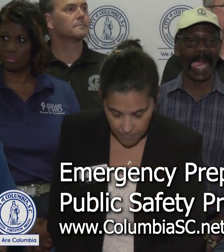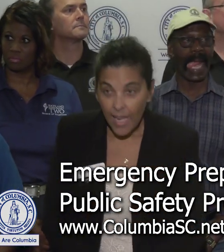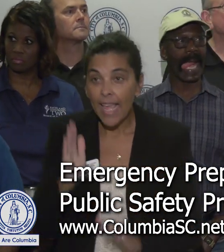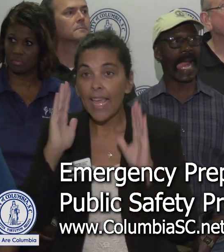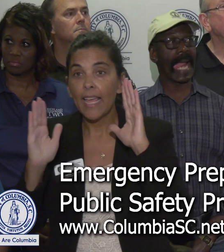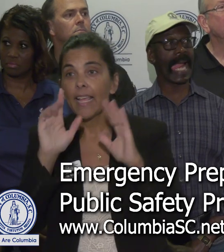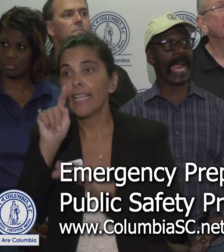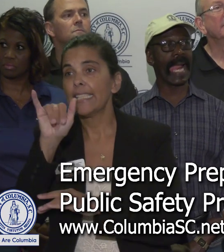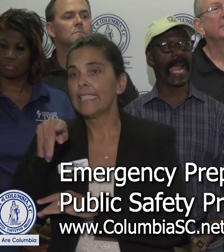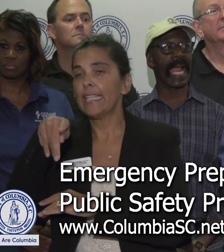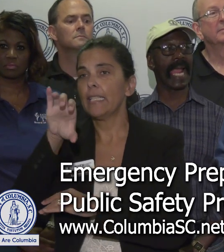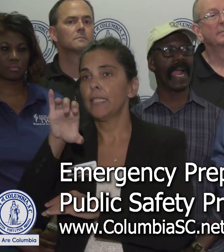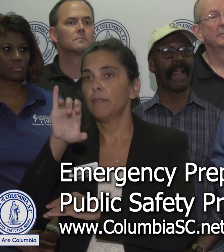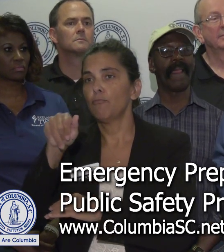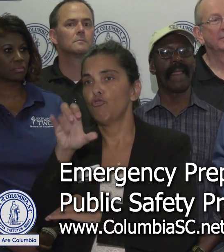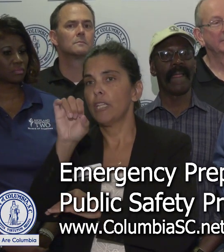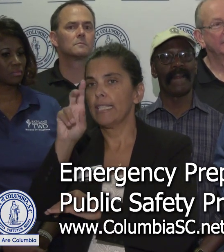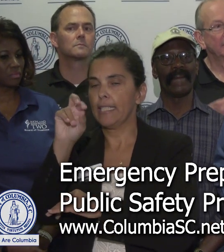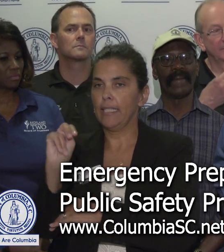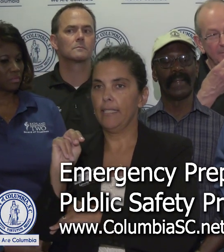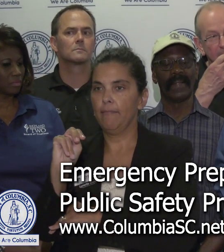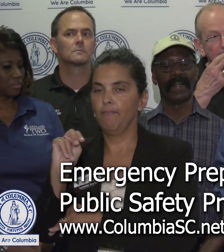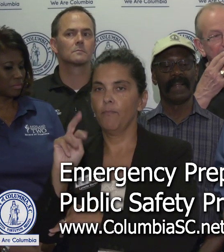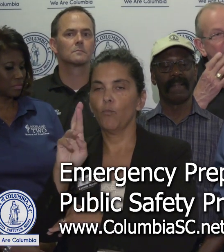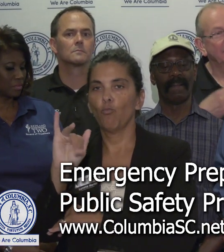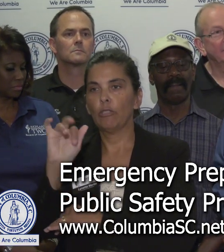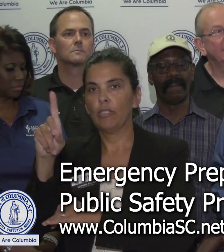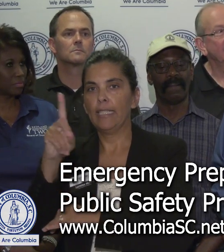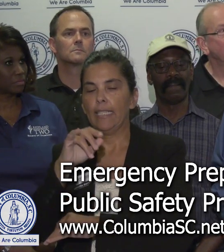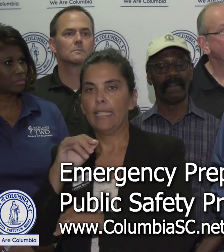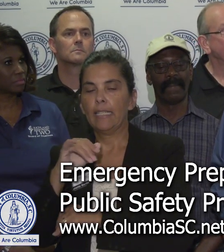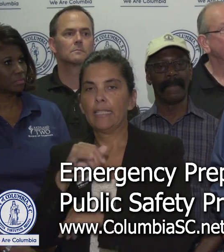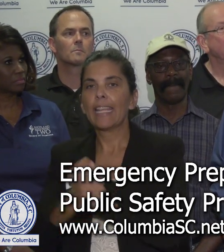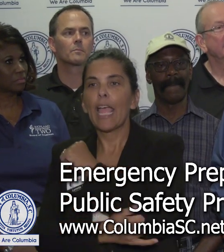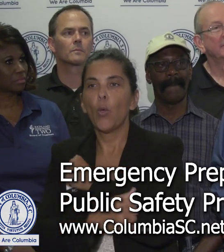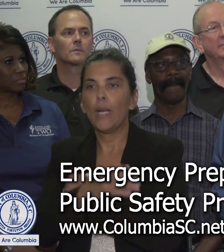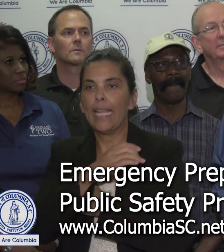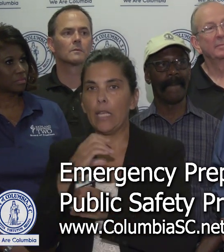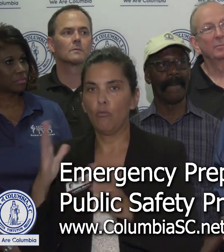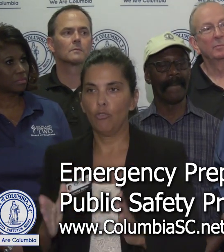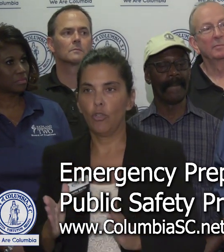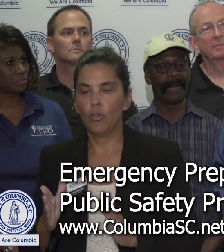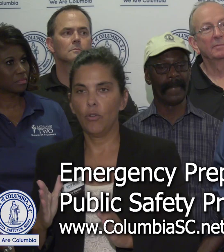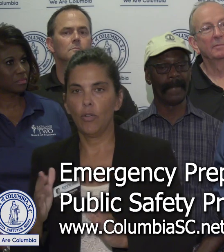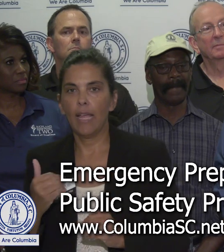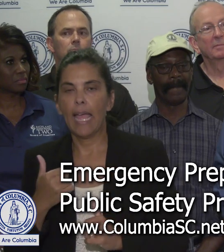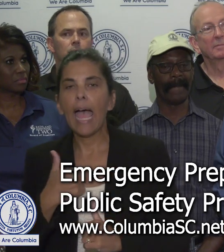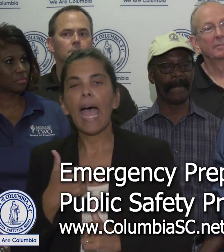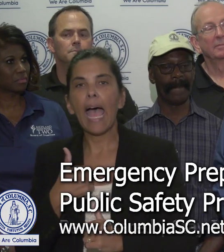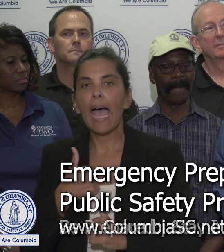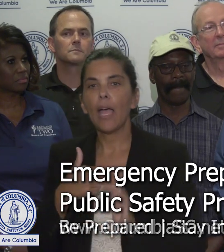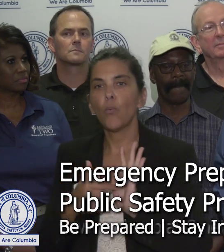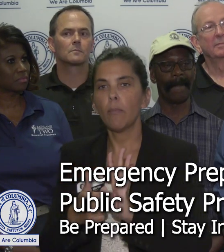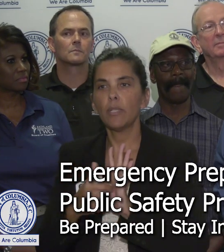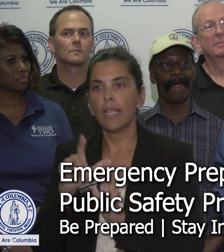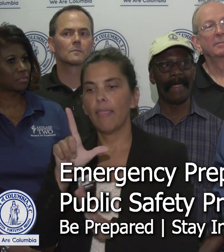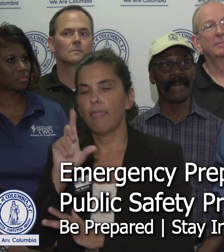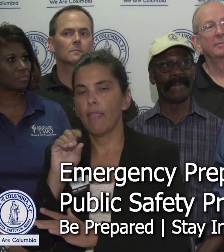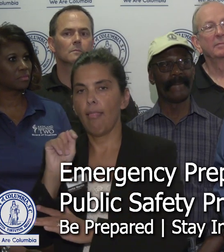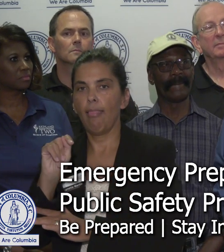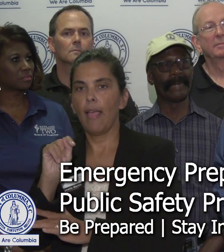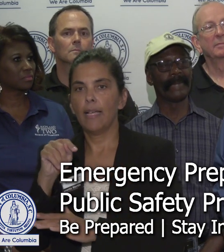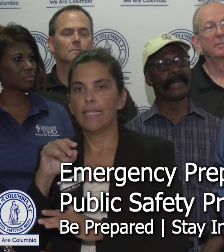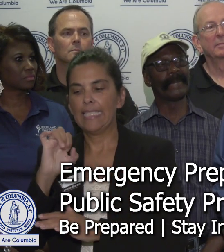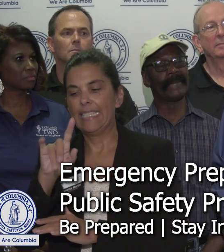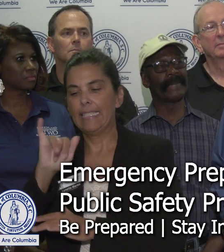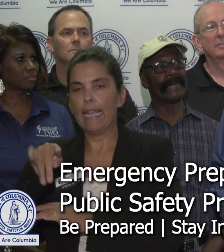Hi, I'm Chip Jackson from Richland County Council, and my presence here is to represent the lockstep effort that Richland County Council